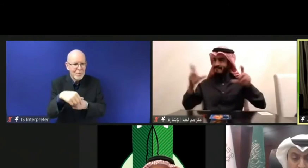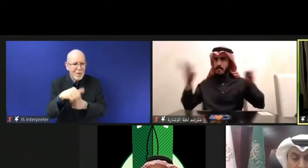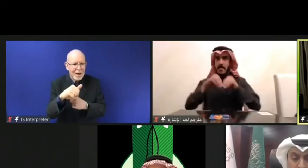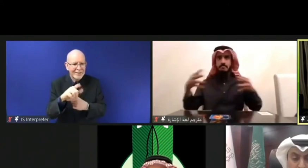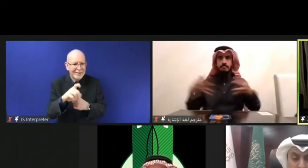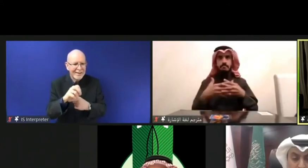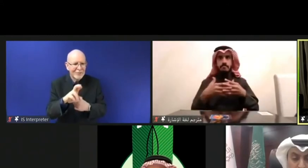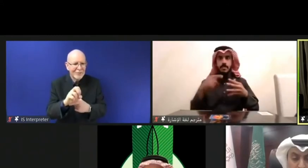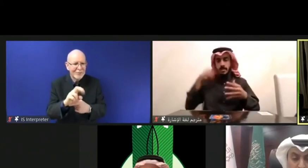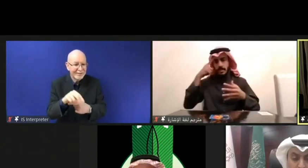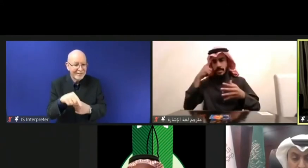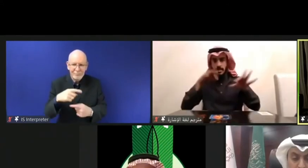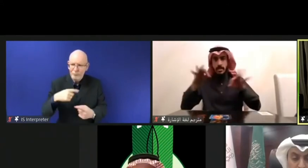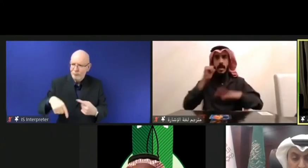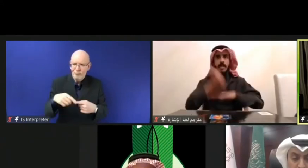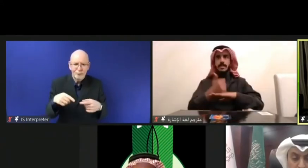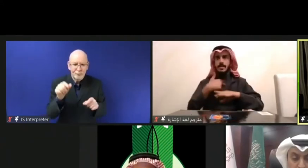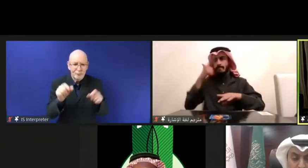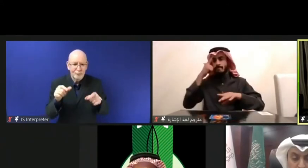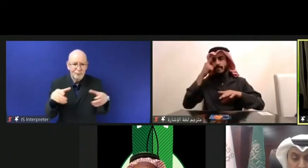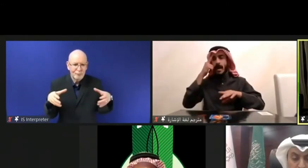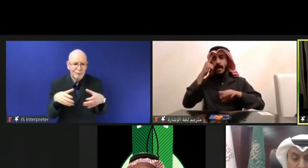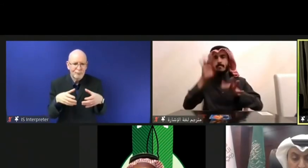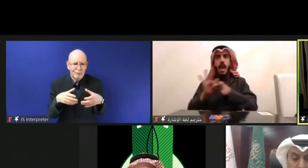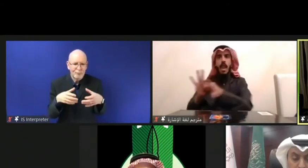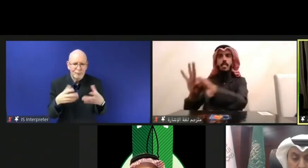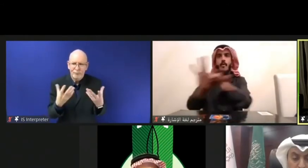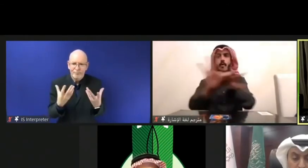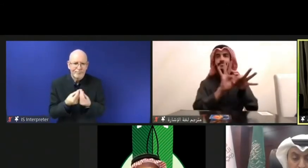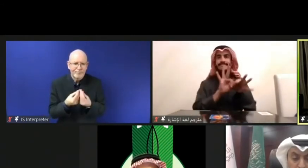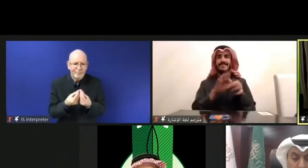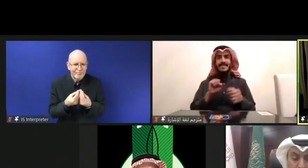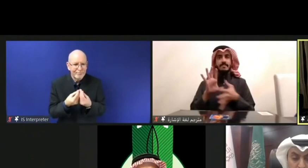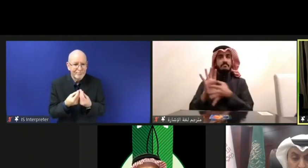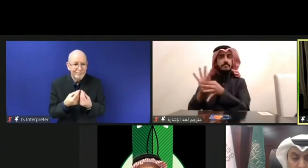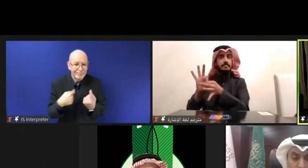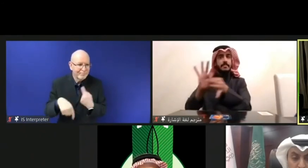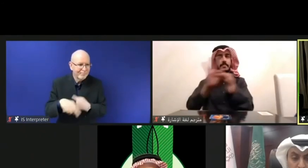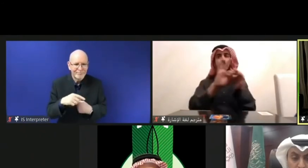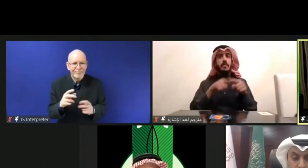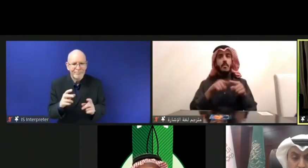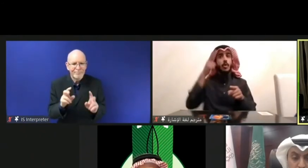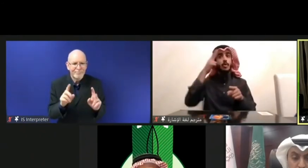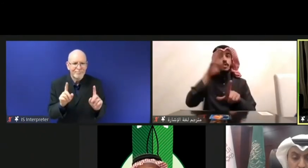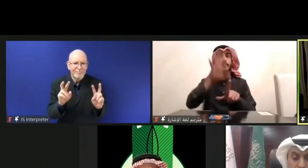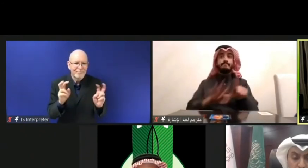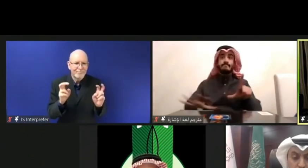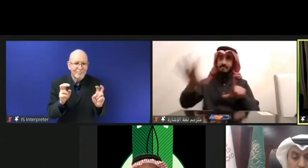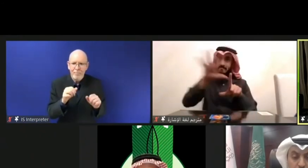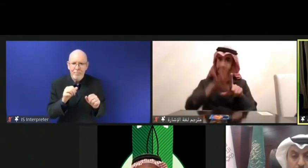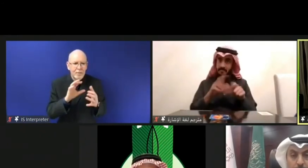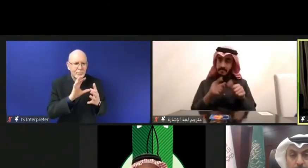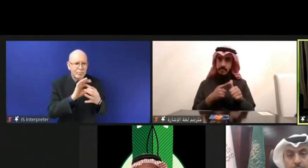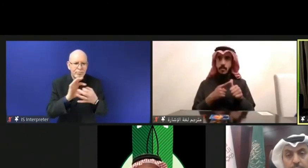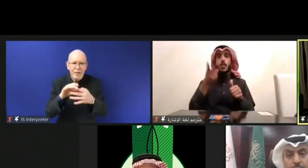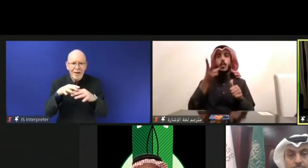became an employers network throughout Saudi Arabia. And we were invited